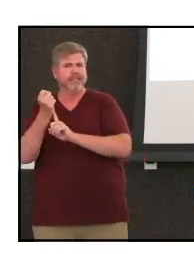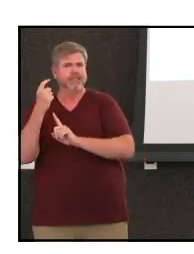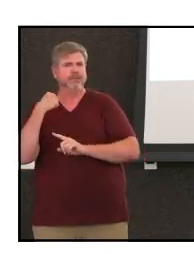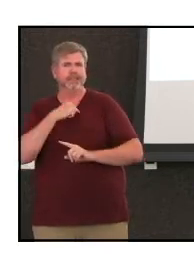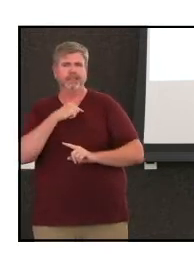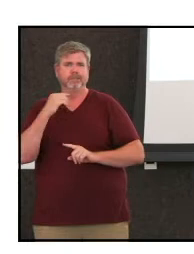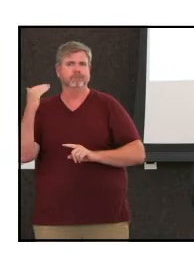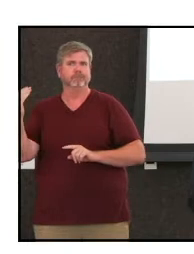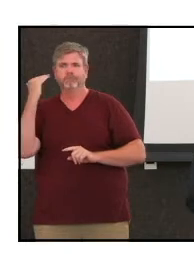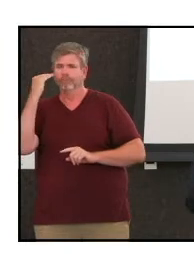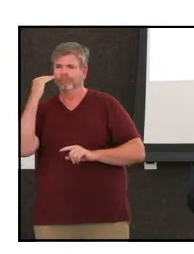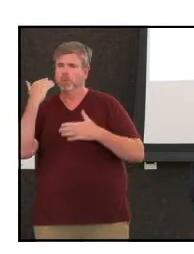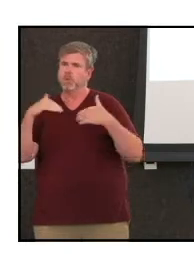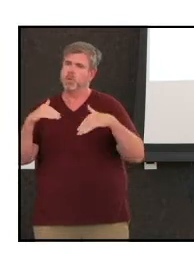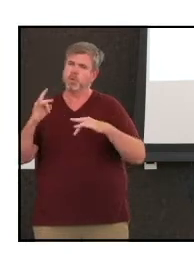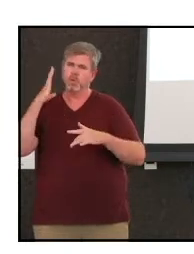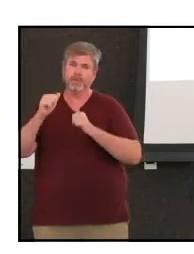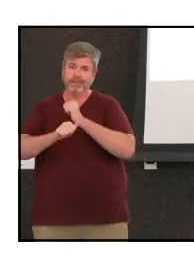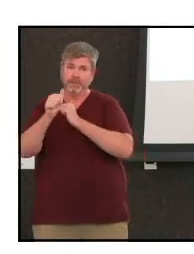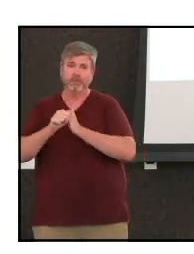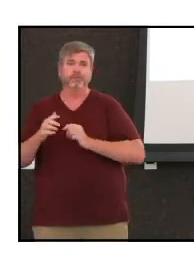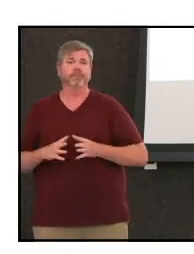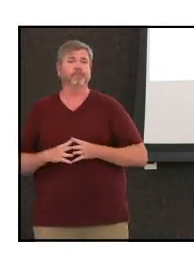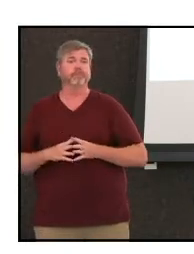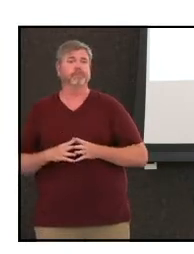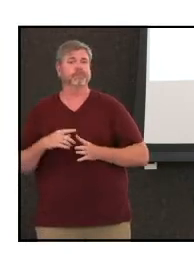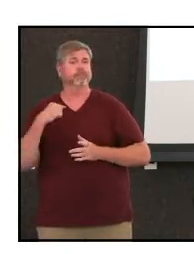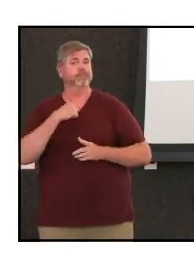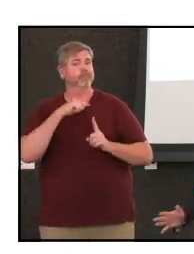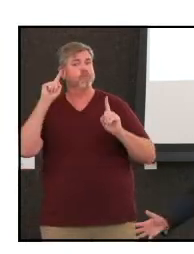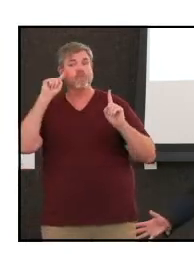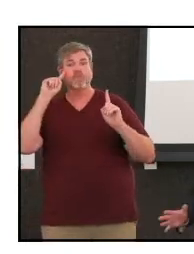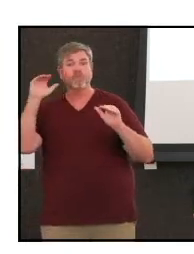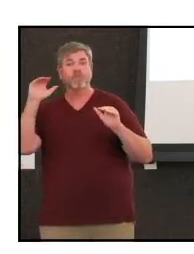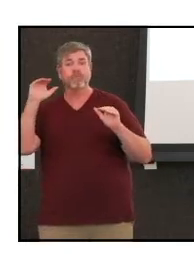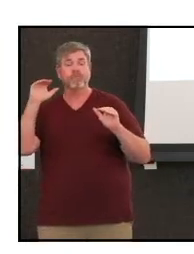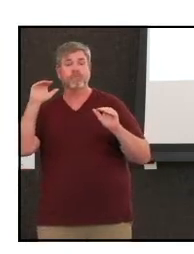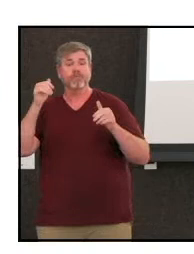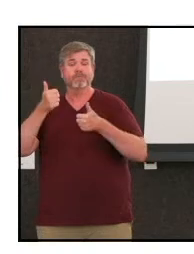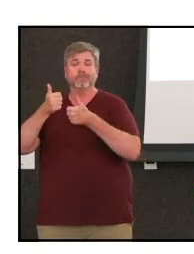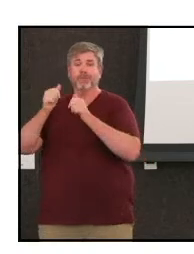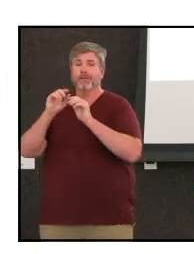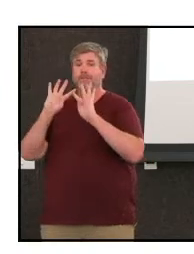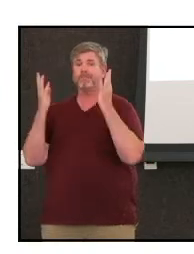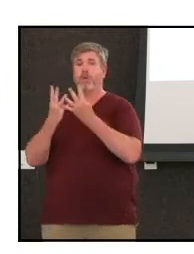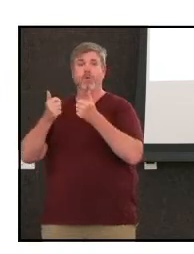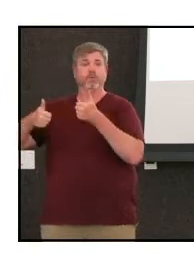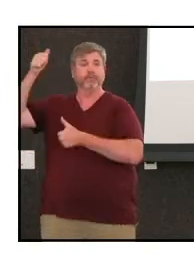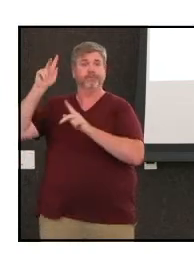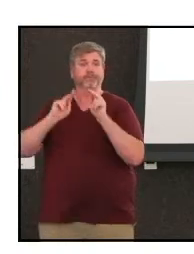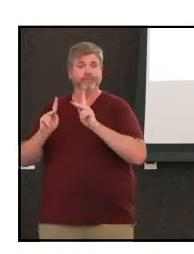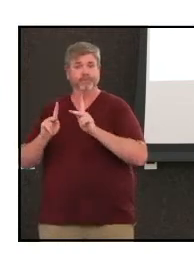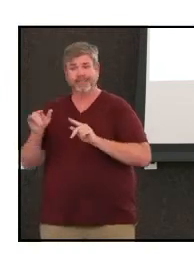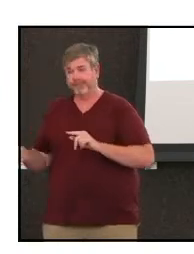One thing that we are hoping to establish with the support from the Board of Supervisors, from supervisors like Supervisor Chavez, is